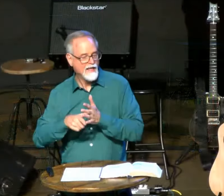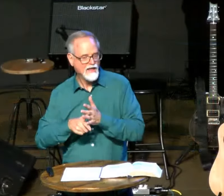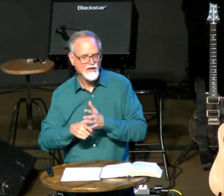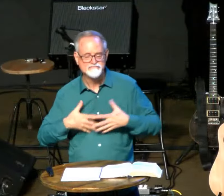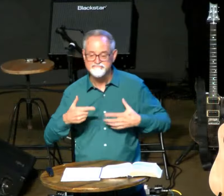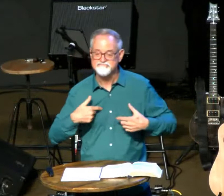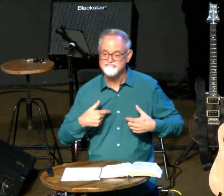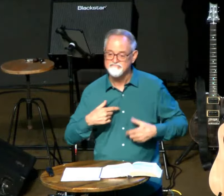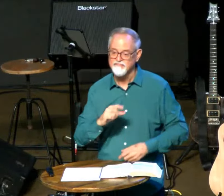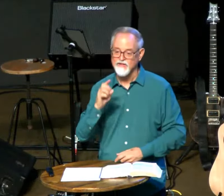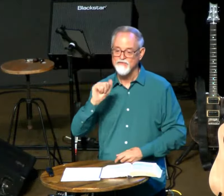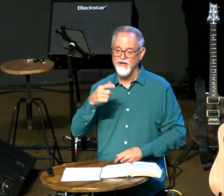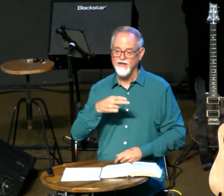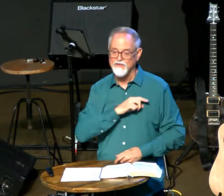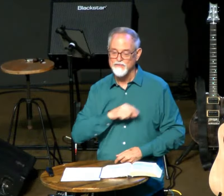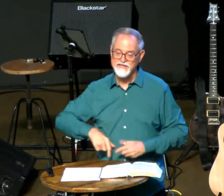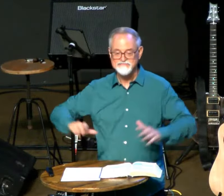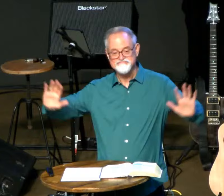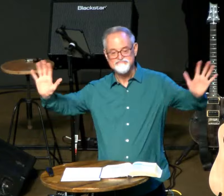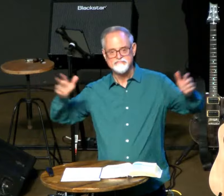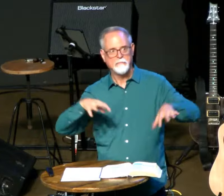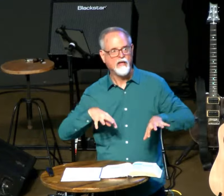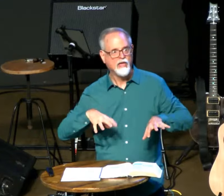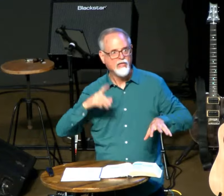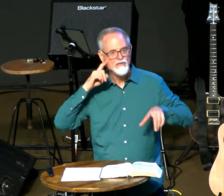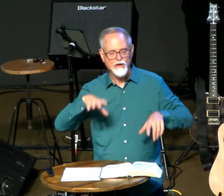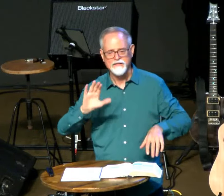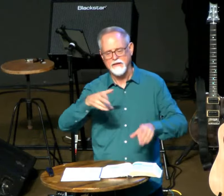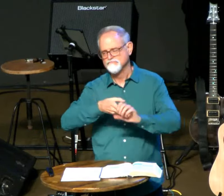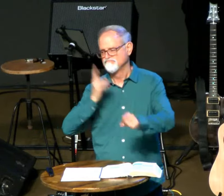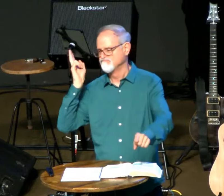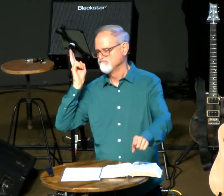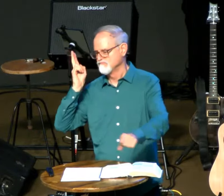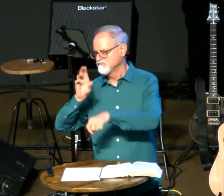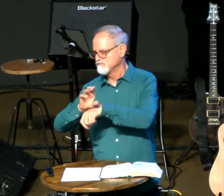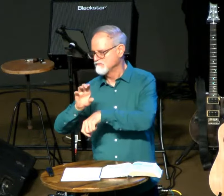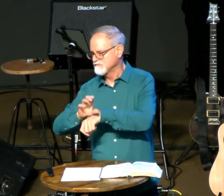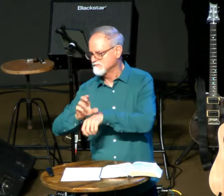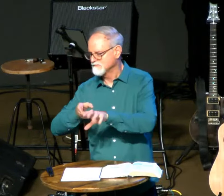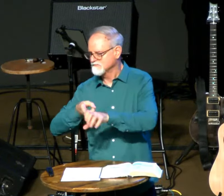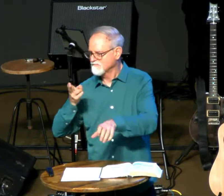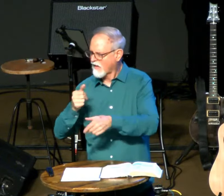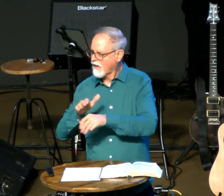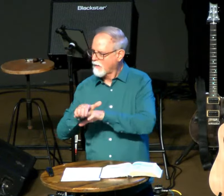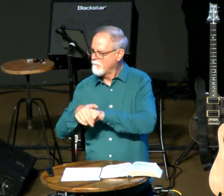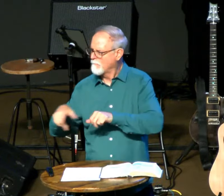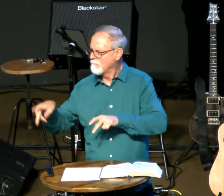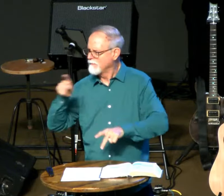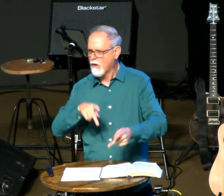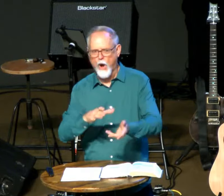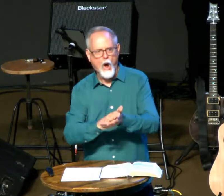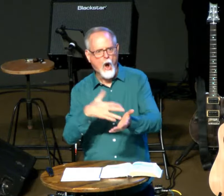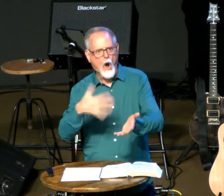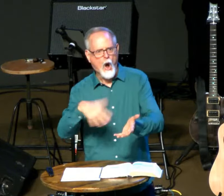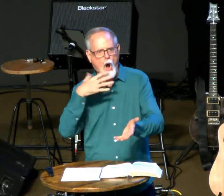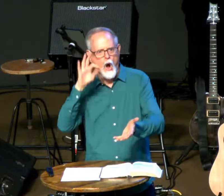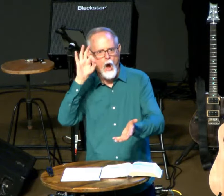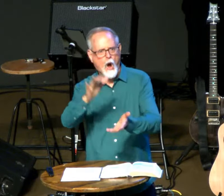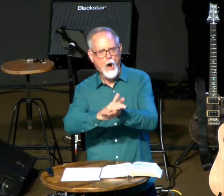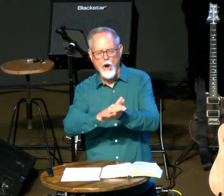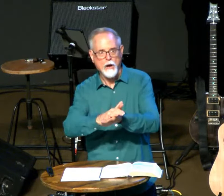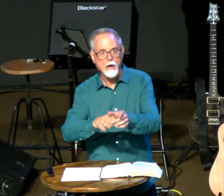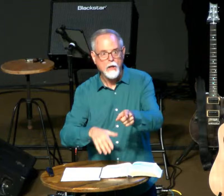in church dressed another way, right? Oh, and they look all good and professional. Oh, and I've seen gossip